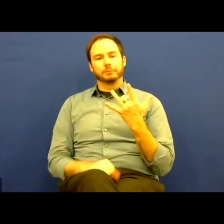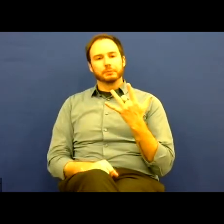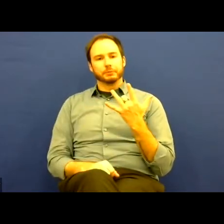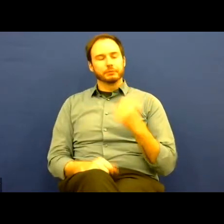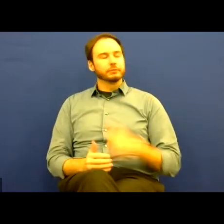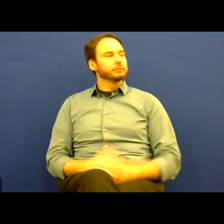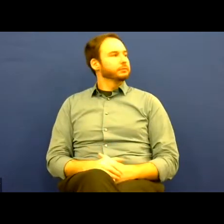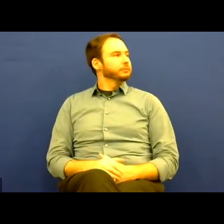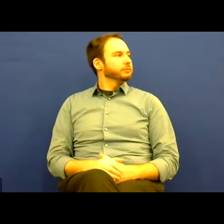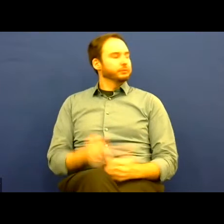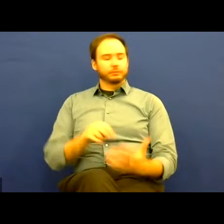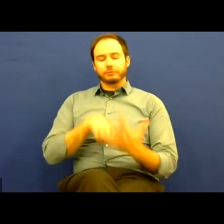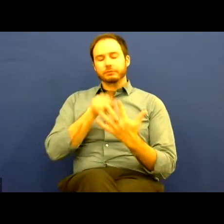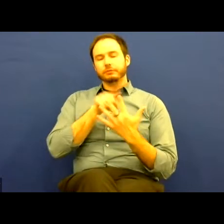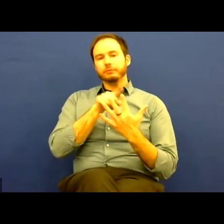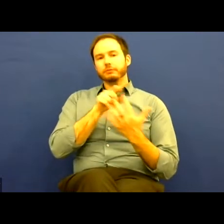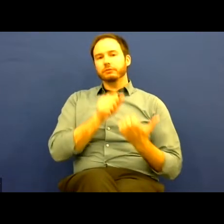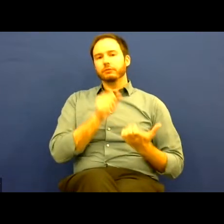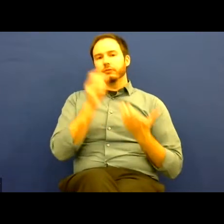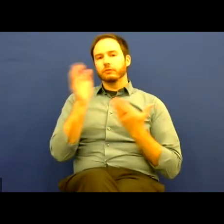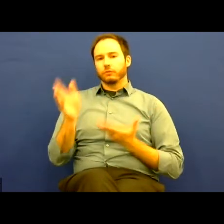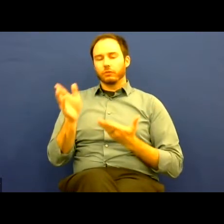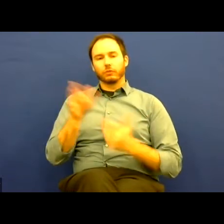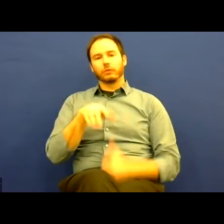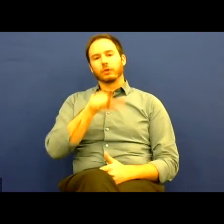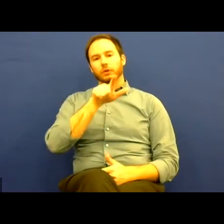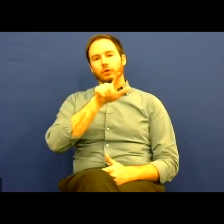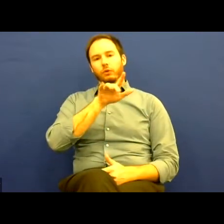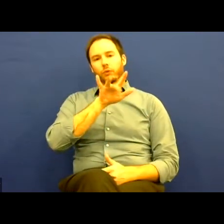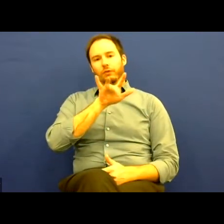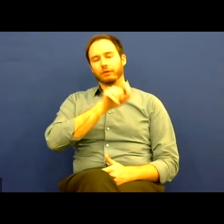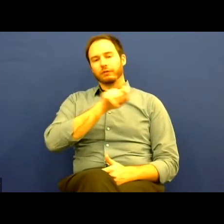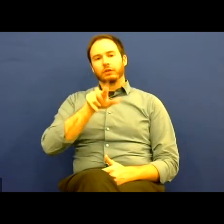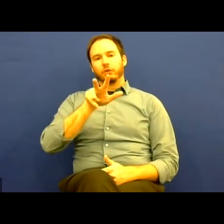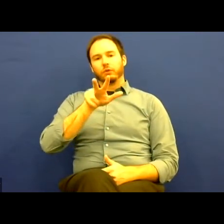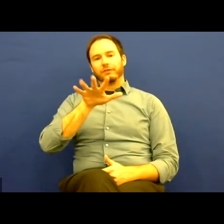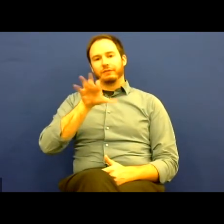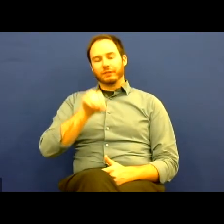Mr. Supervisor and fellow board members, I have resolution number